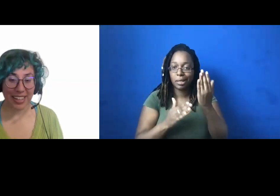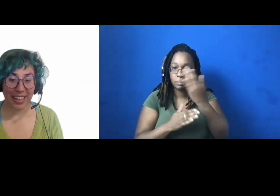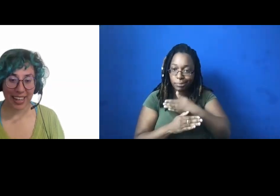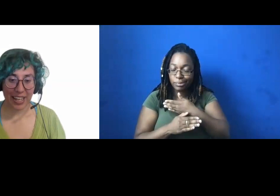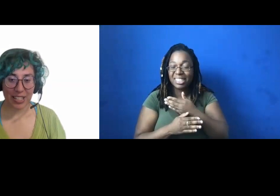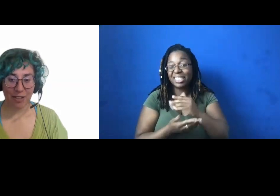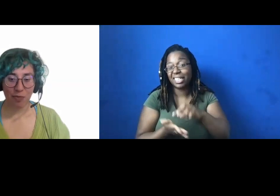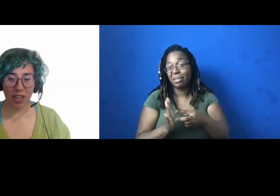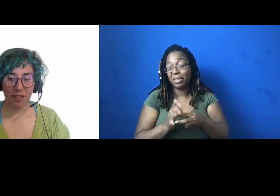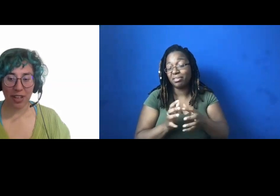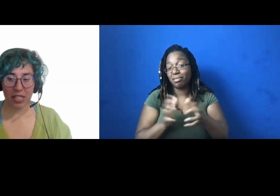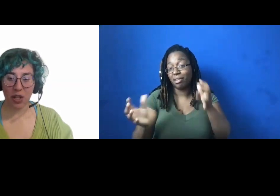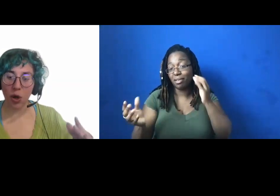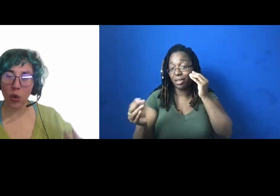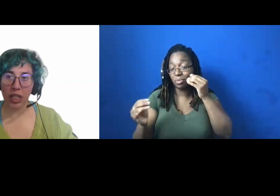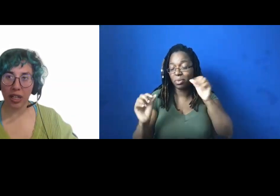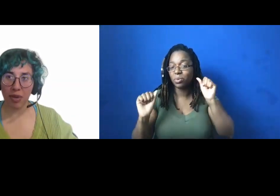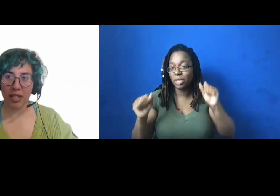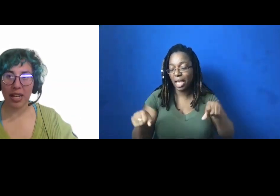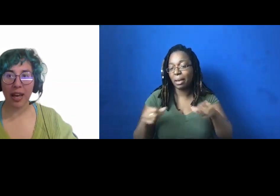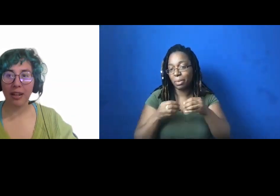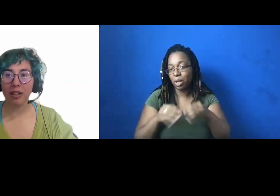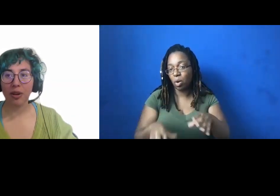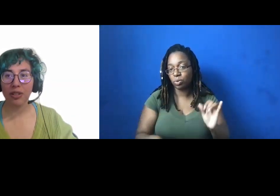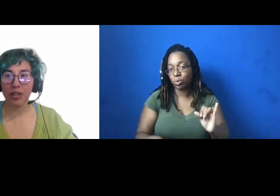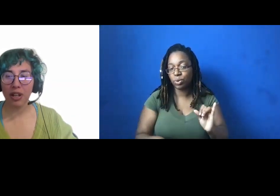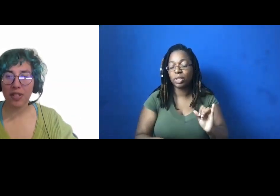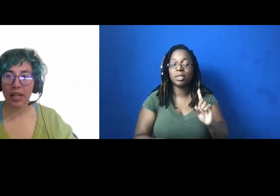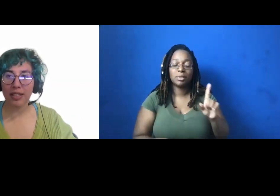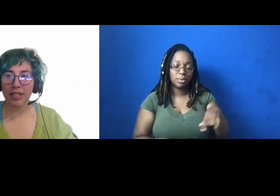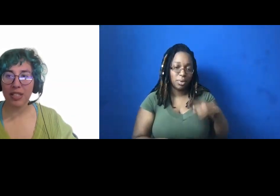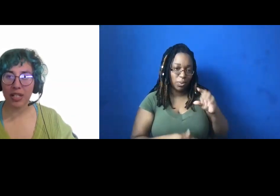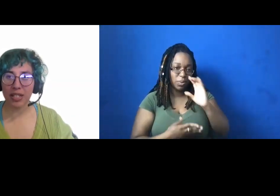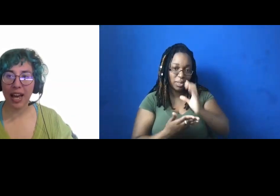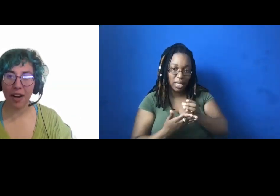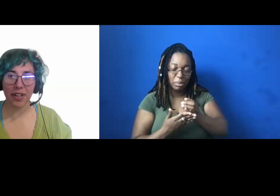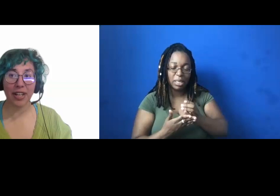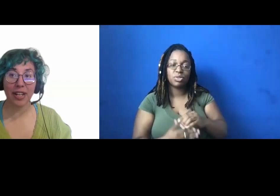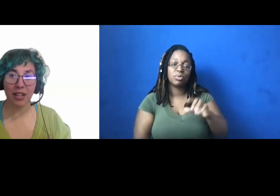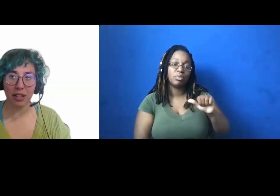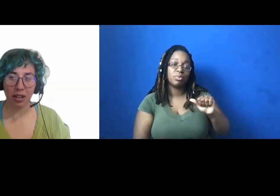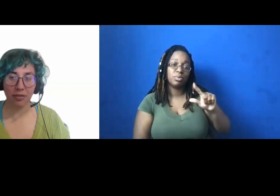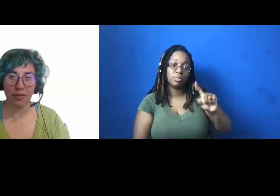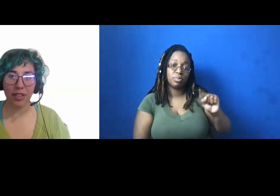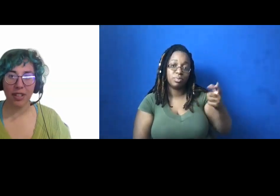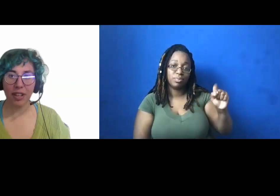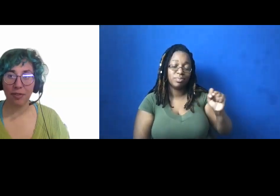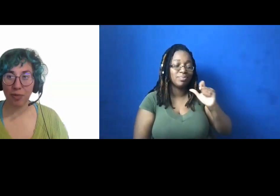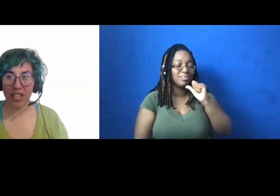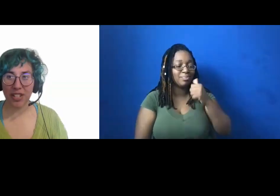lost. And if it's only an image and your alternative text doesn't have